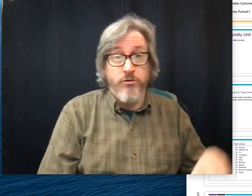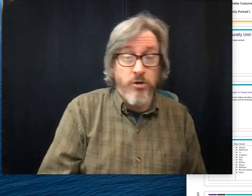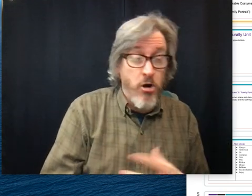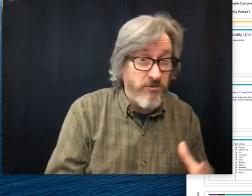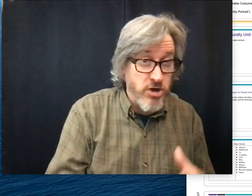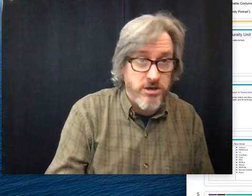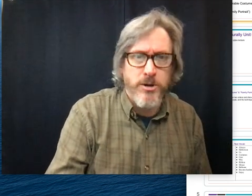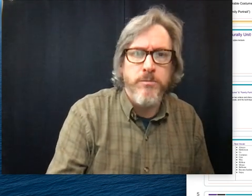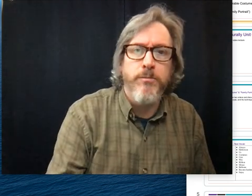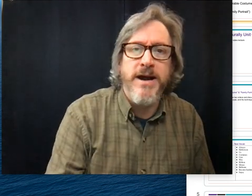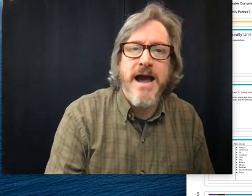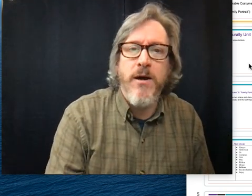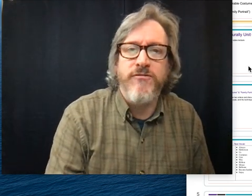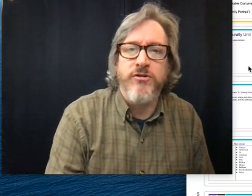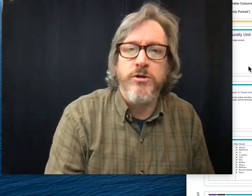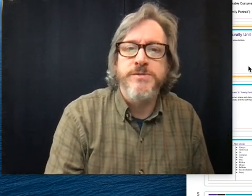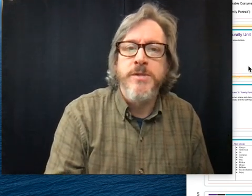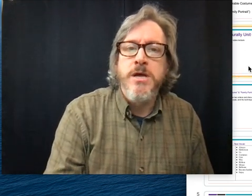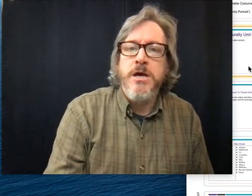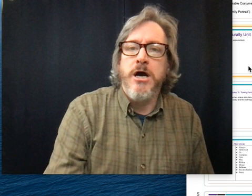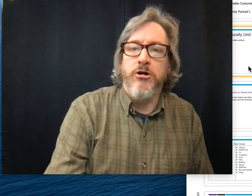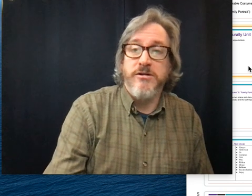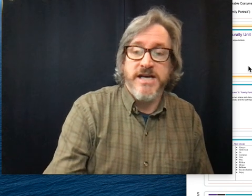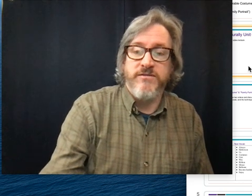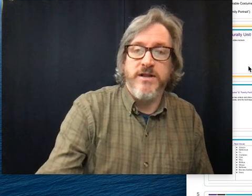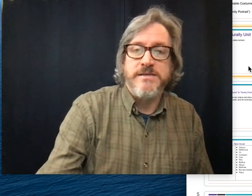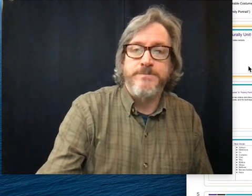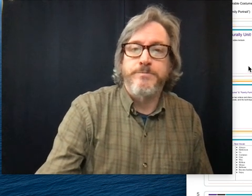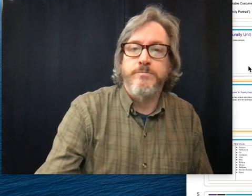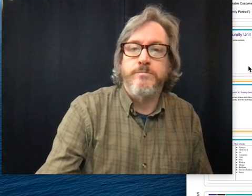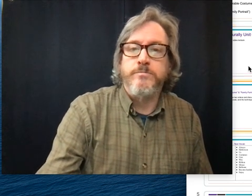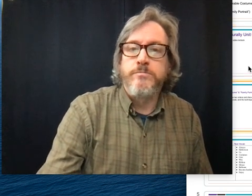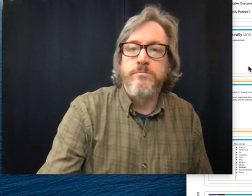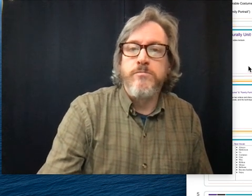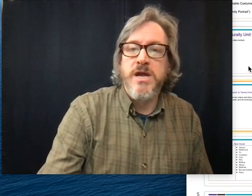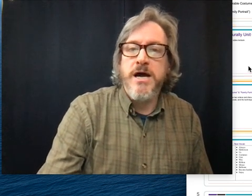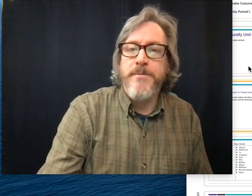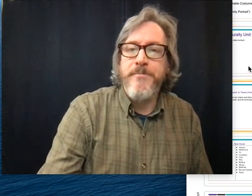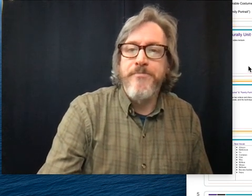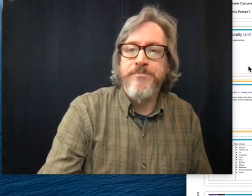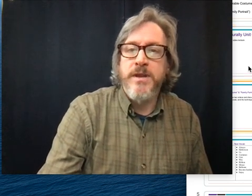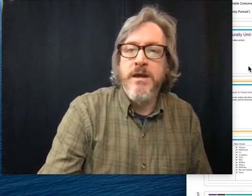portrait we'll hopefully have talked about by now afterwards. Or outside of class.